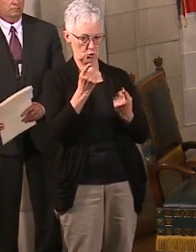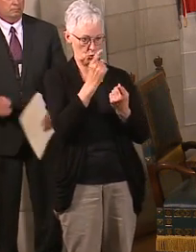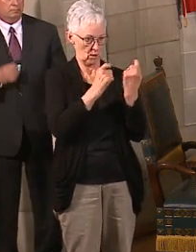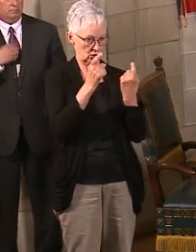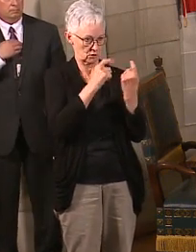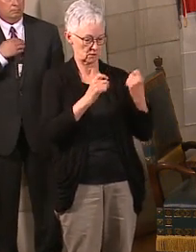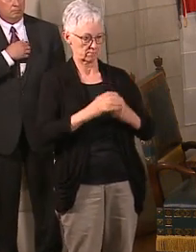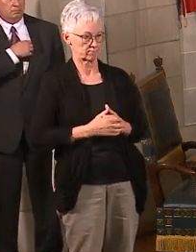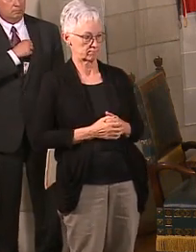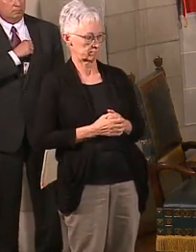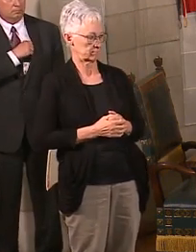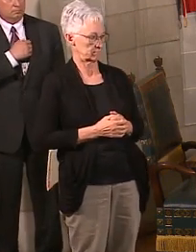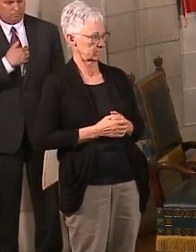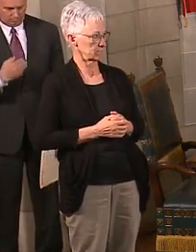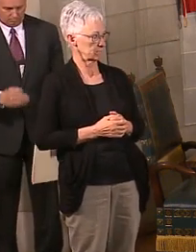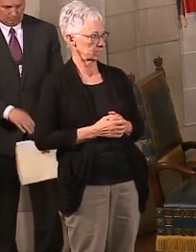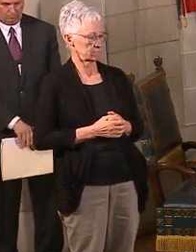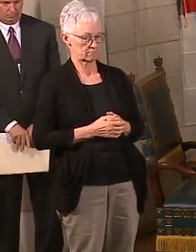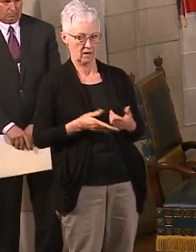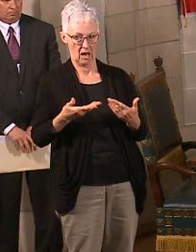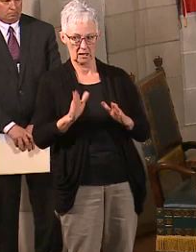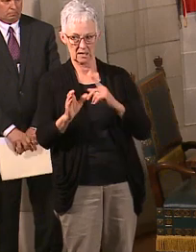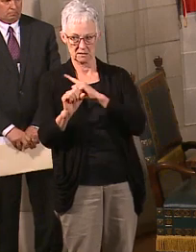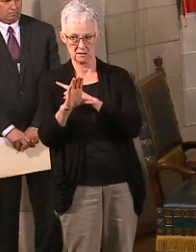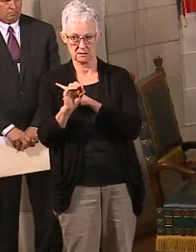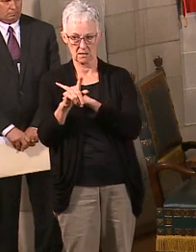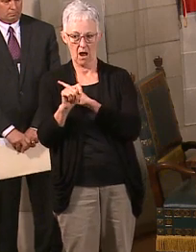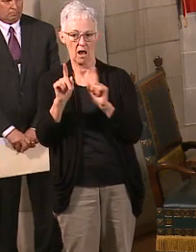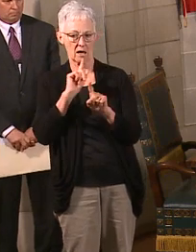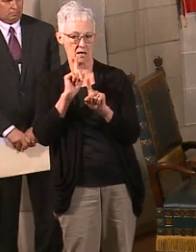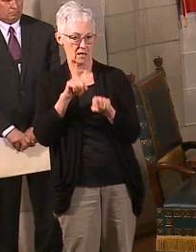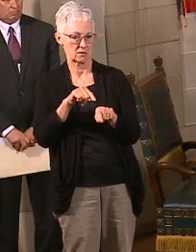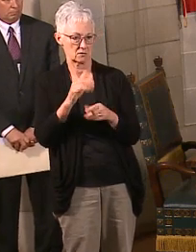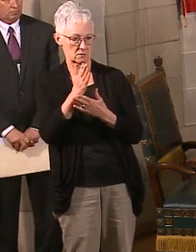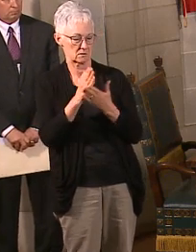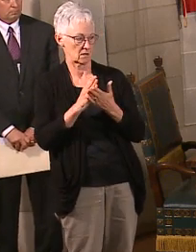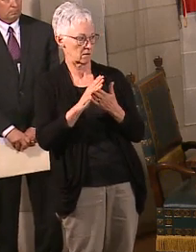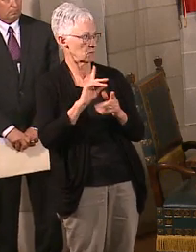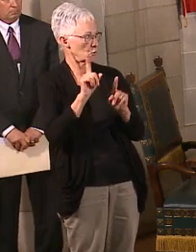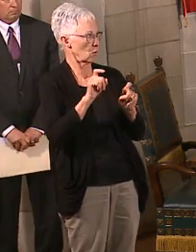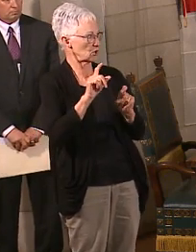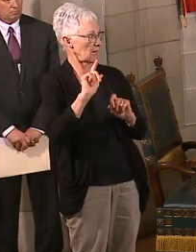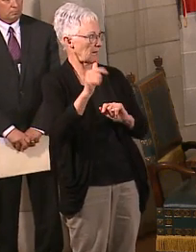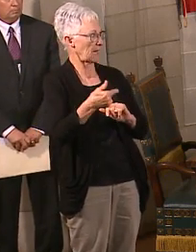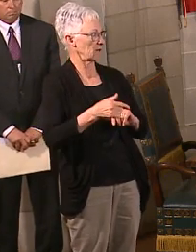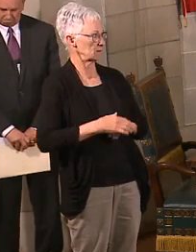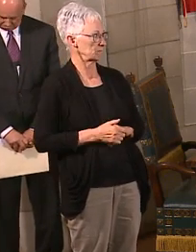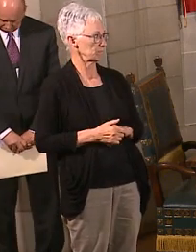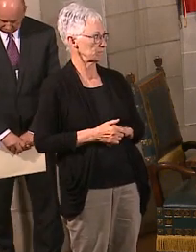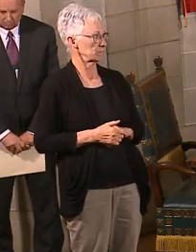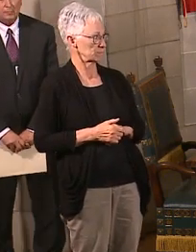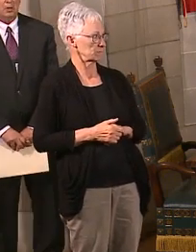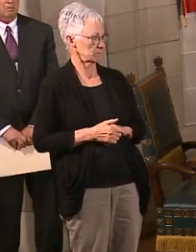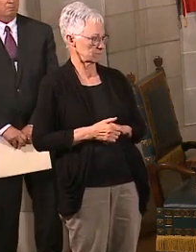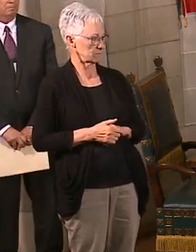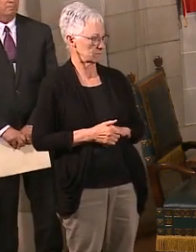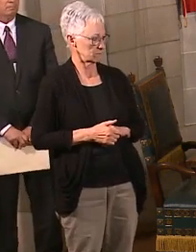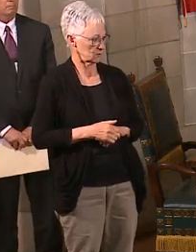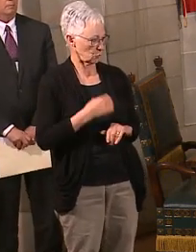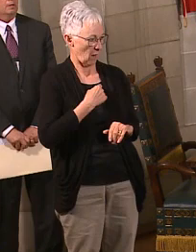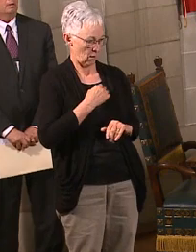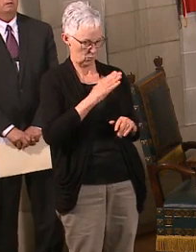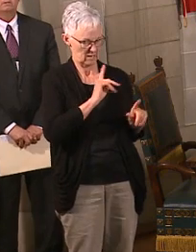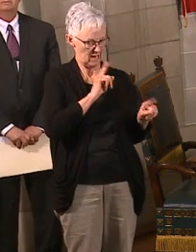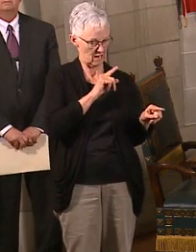for Scott, so I'm going to hold those off and let him come up and talk about those. And then so when I get through some of these, I'll turn it over to you to talk about some of